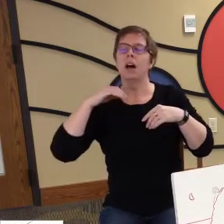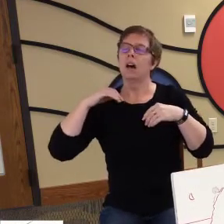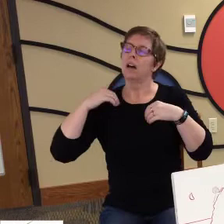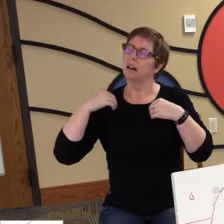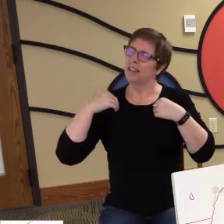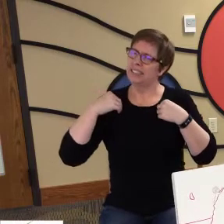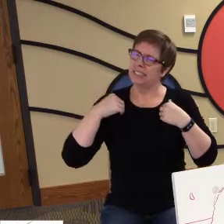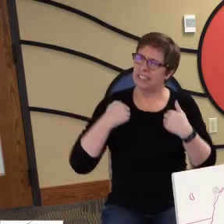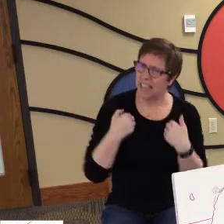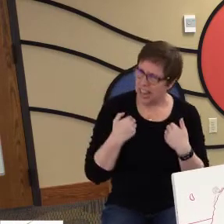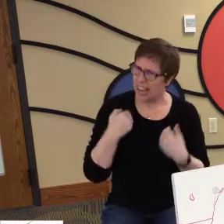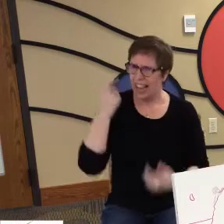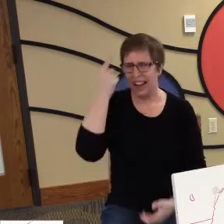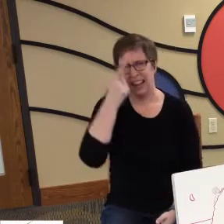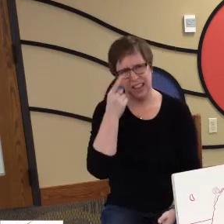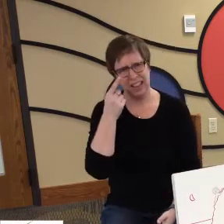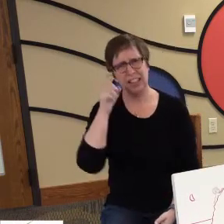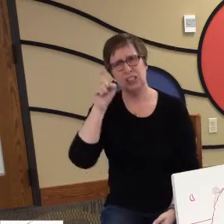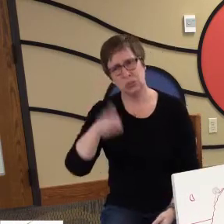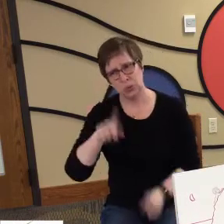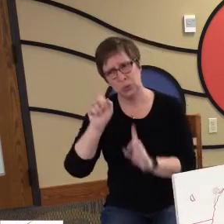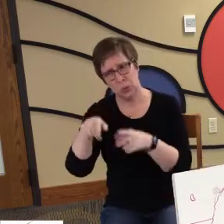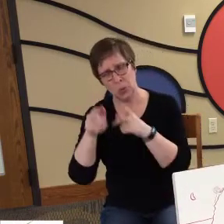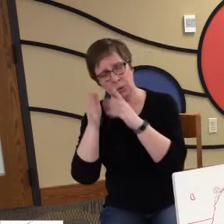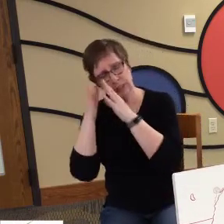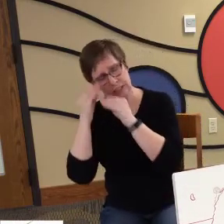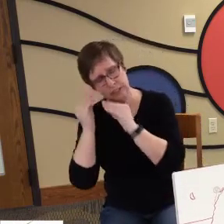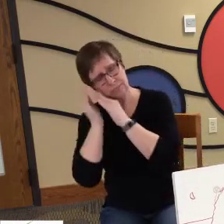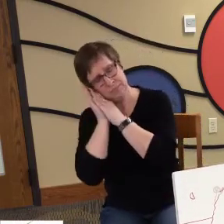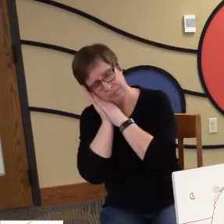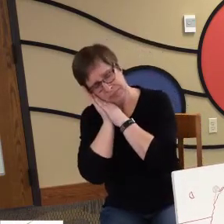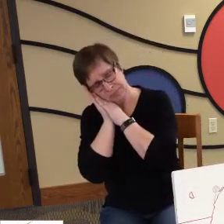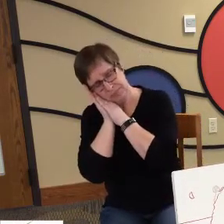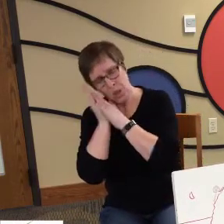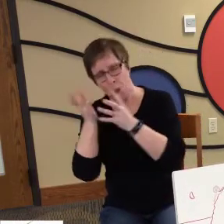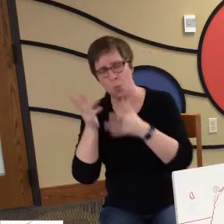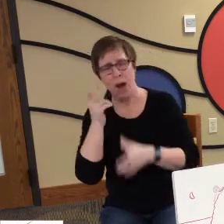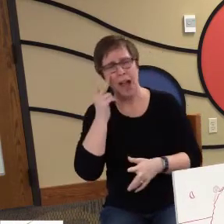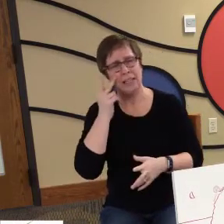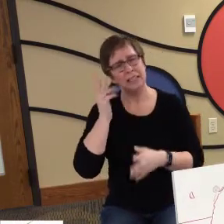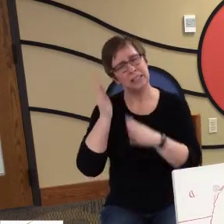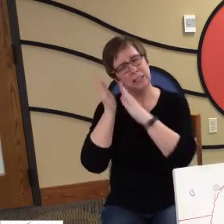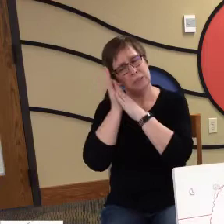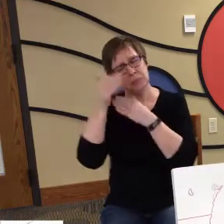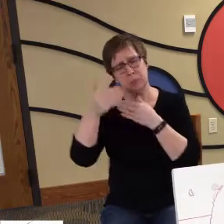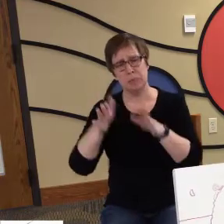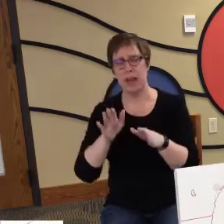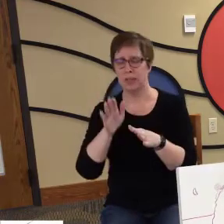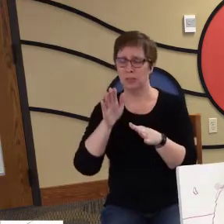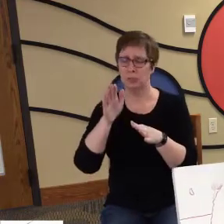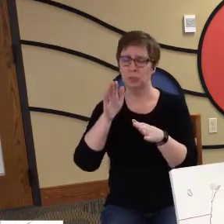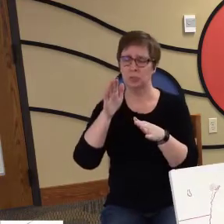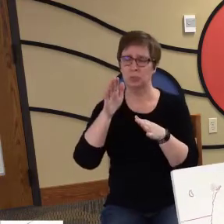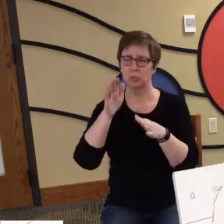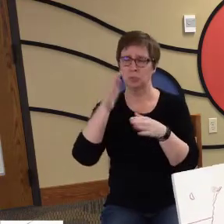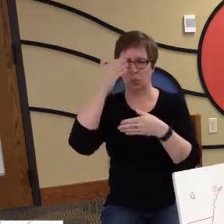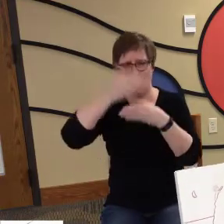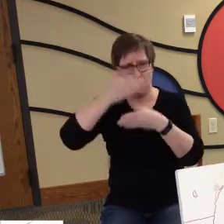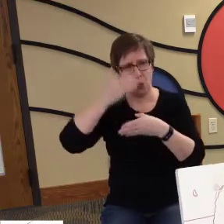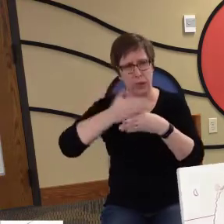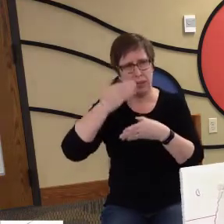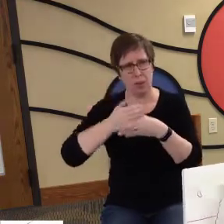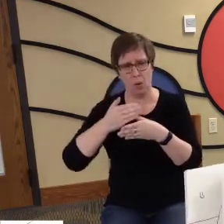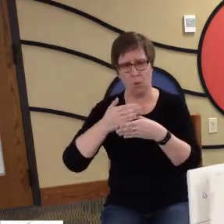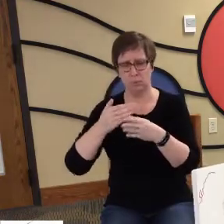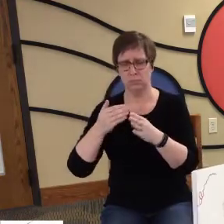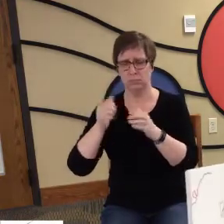and he felt he ought to be getting to bed. He hoped he could see his bedroom window from the top of the mountain.